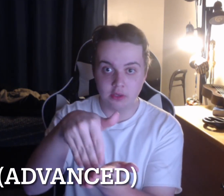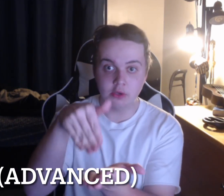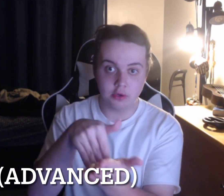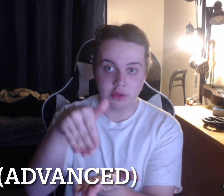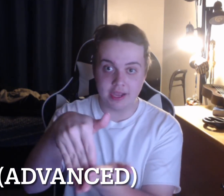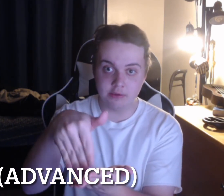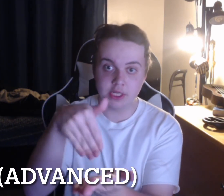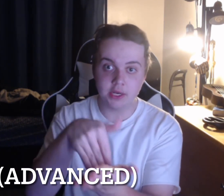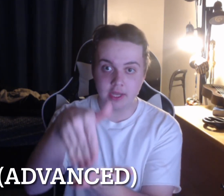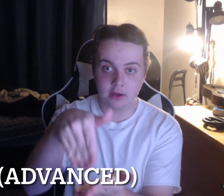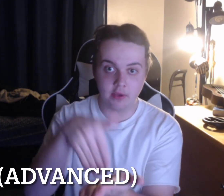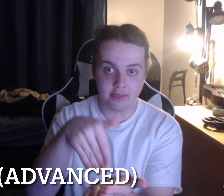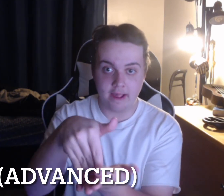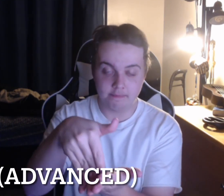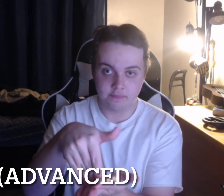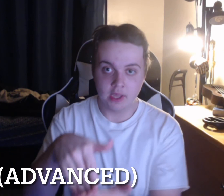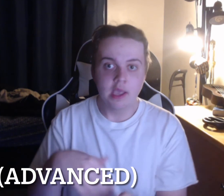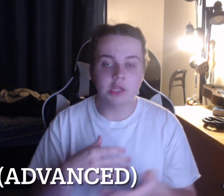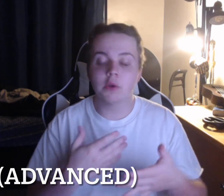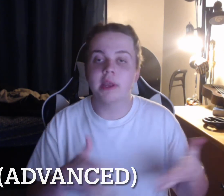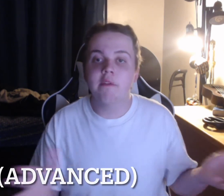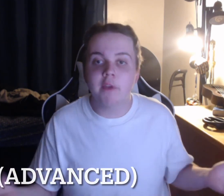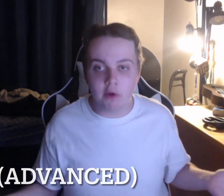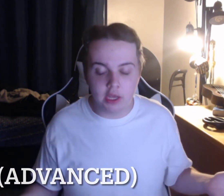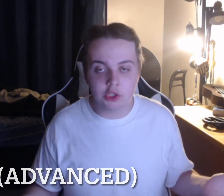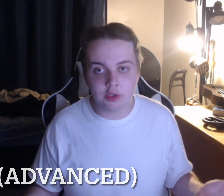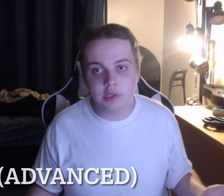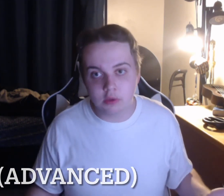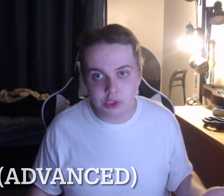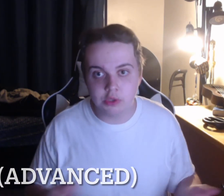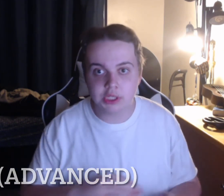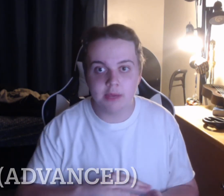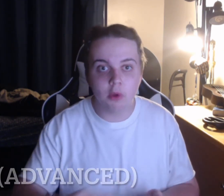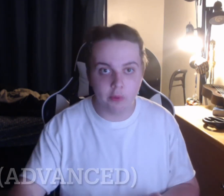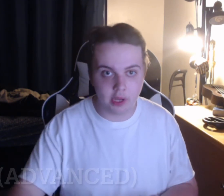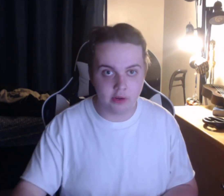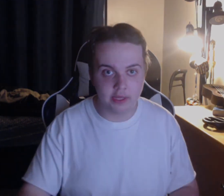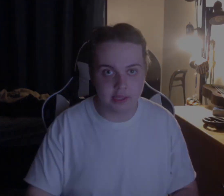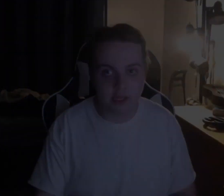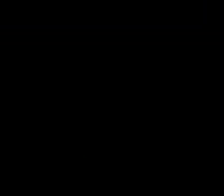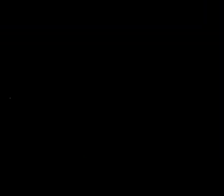your 1,000, and you kind of go like that. And so any variation of those, you just keep going on like that.